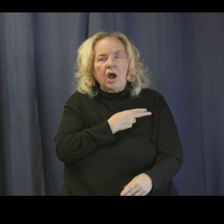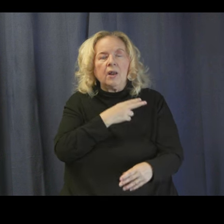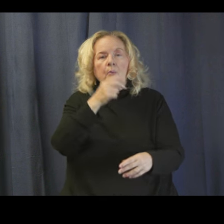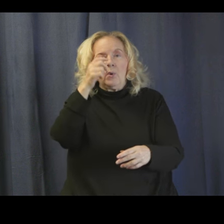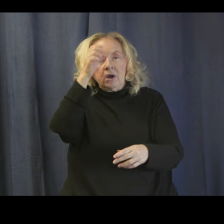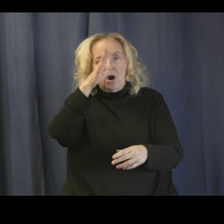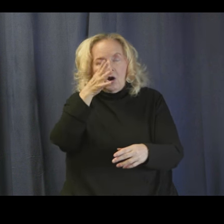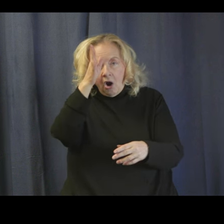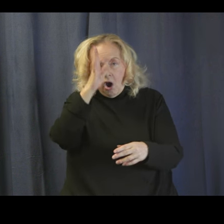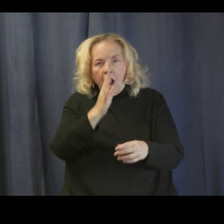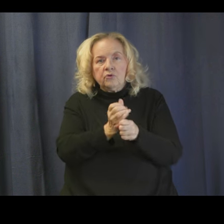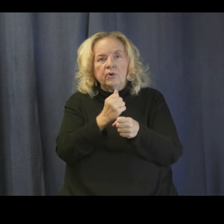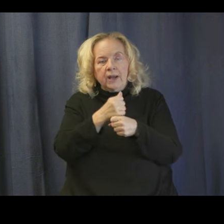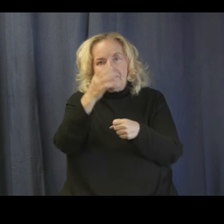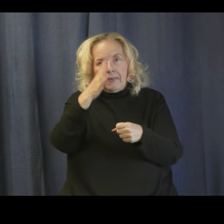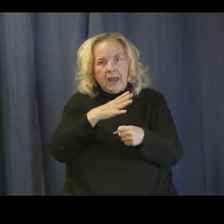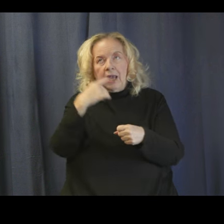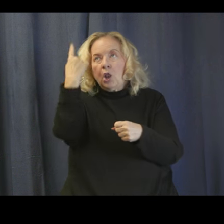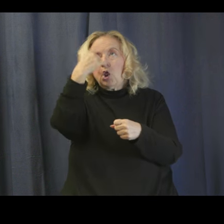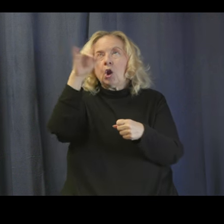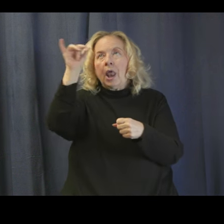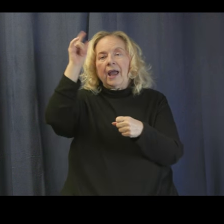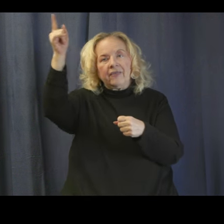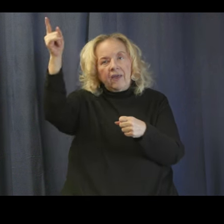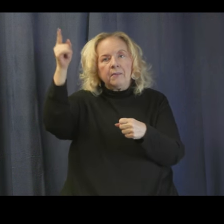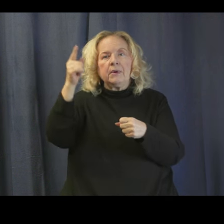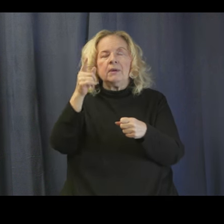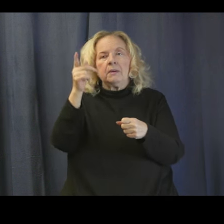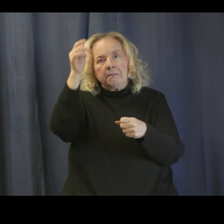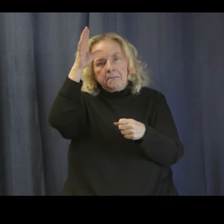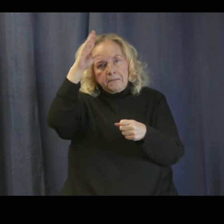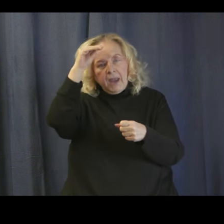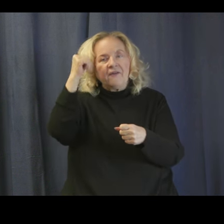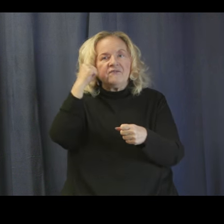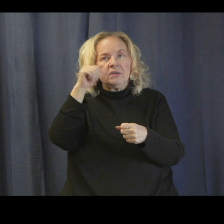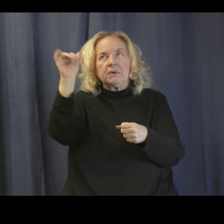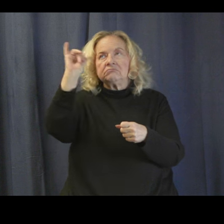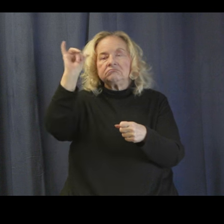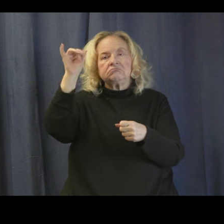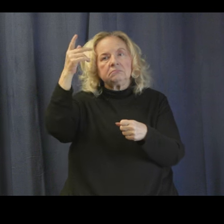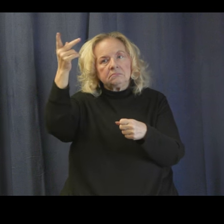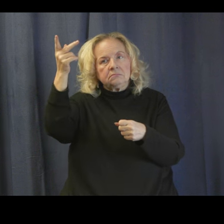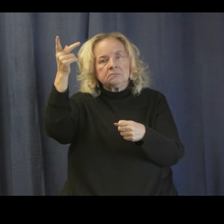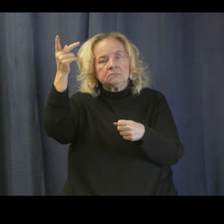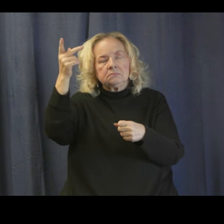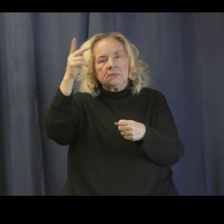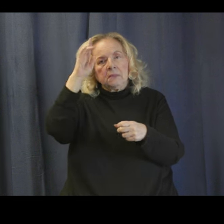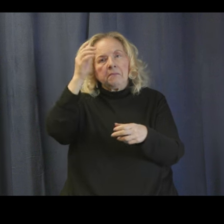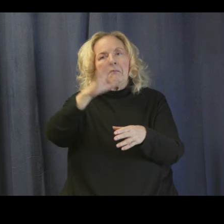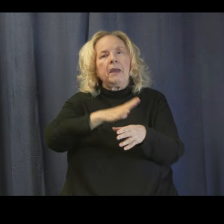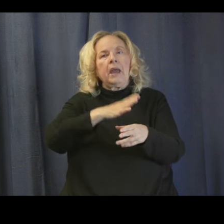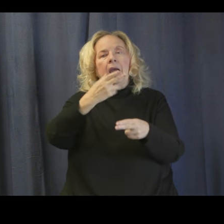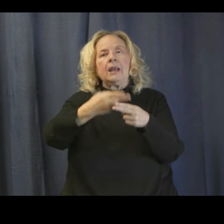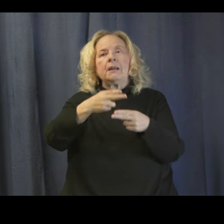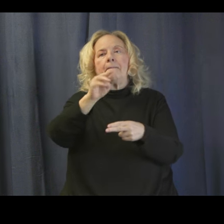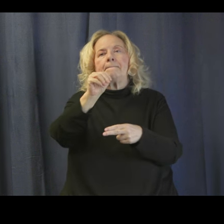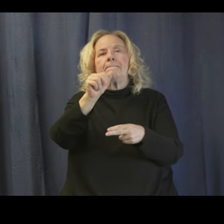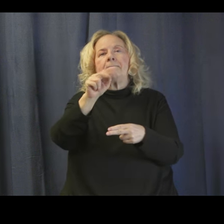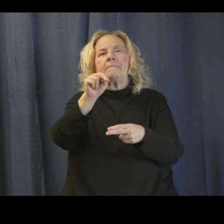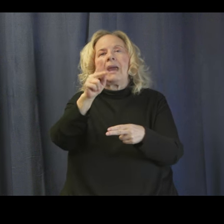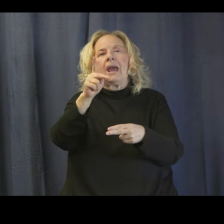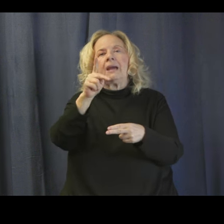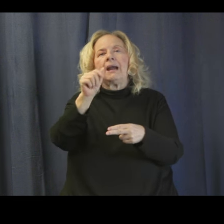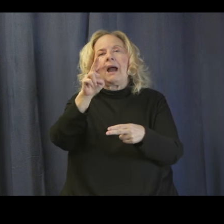Rosh Hashanah, when God created man, in the likeness of God made he them, male and female he created them, and blessed them, and called their name